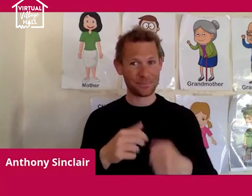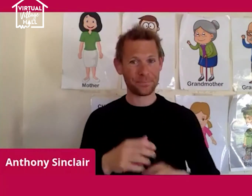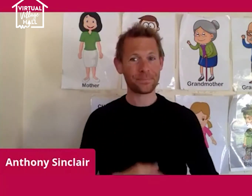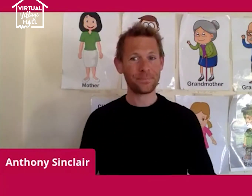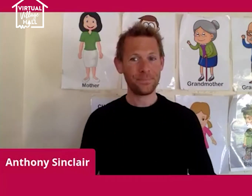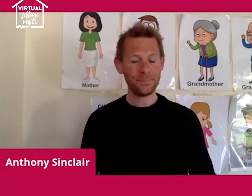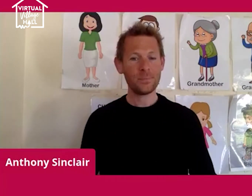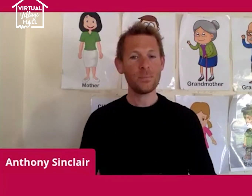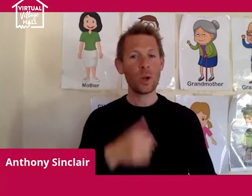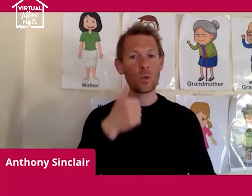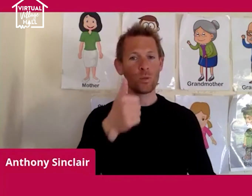Okay.